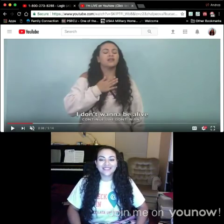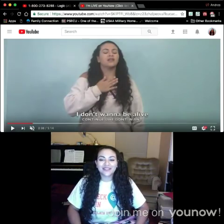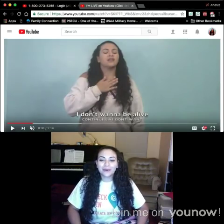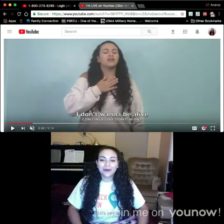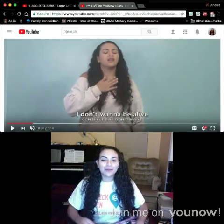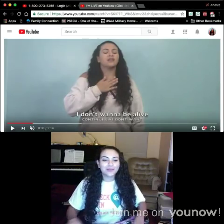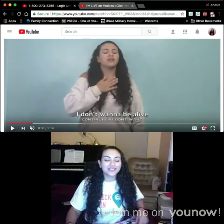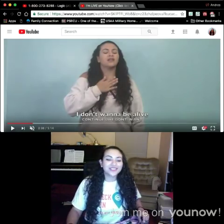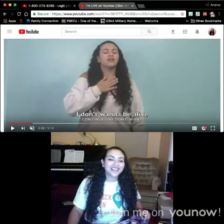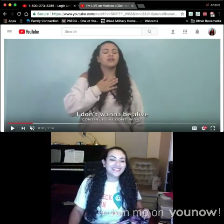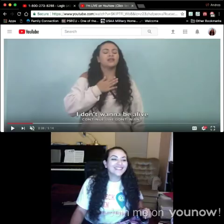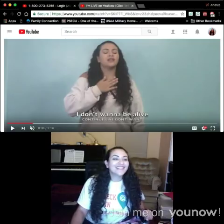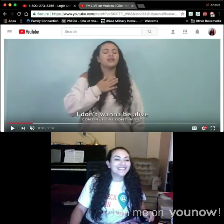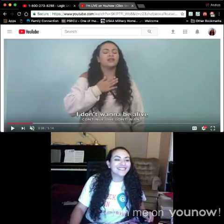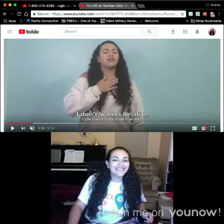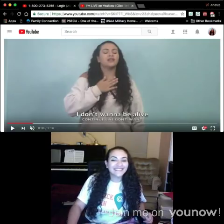Thanks for the little pug emoji, Dre.